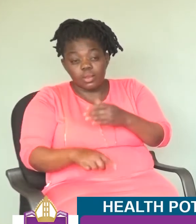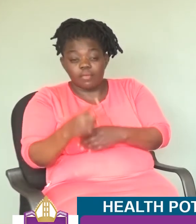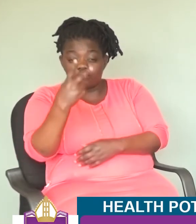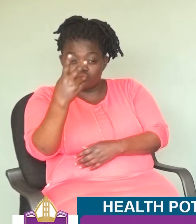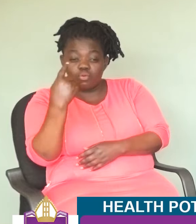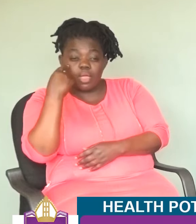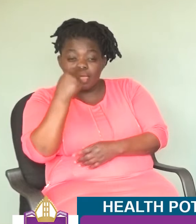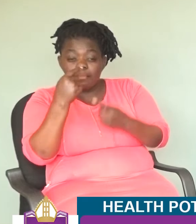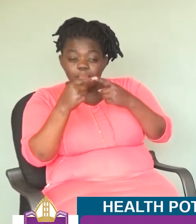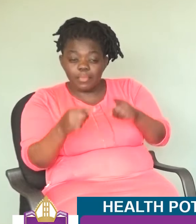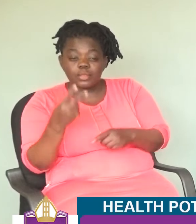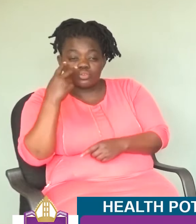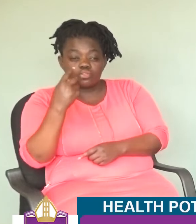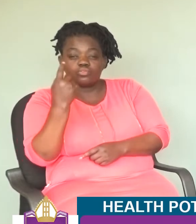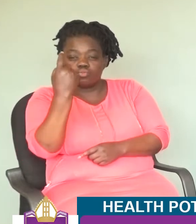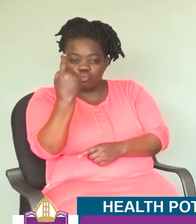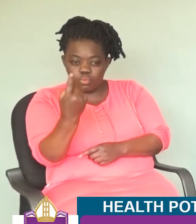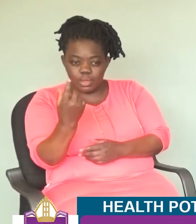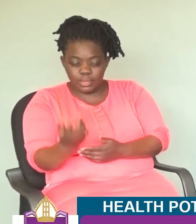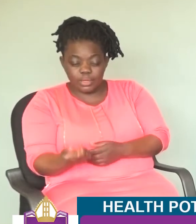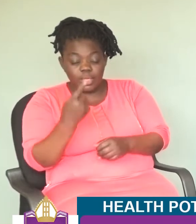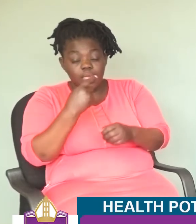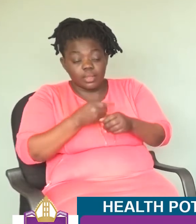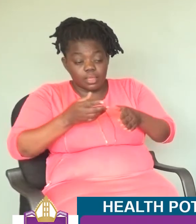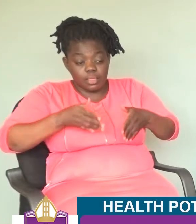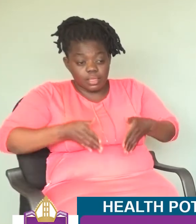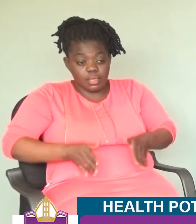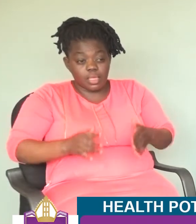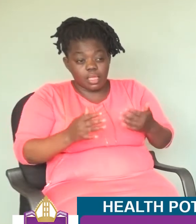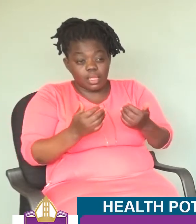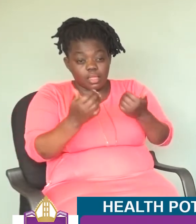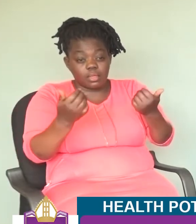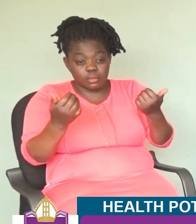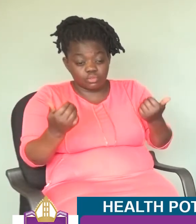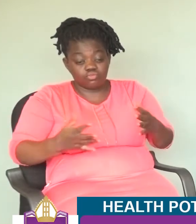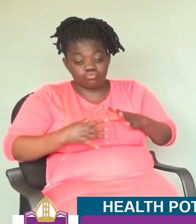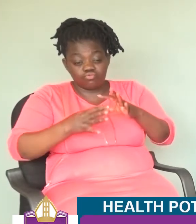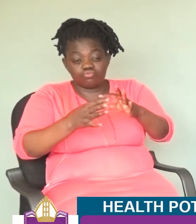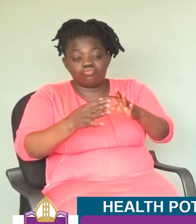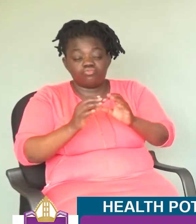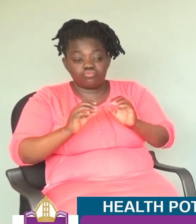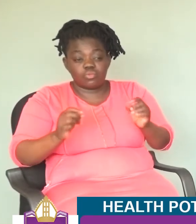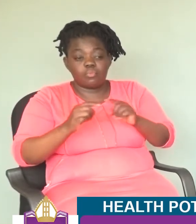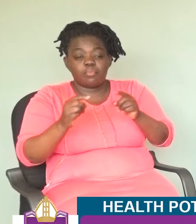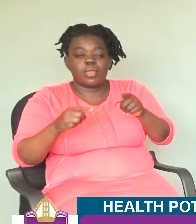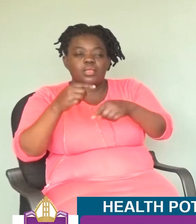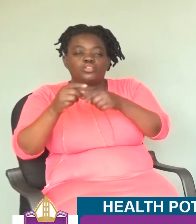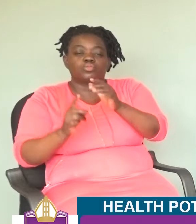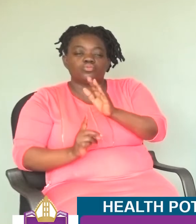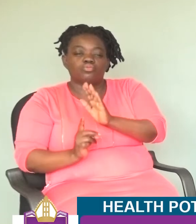And when you are born, in early childhood, the eyes are not really that very much coordinated. But as you keep